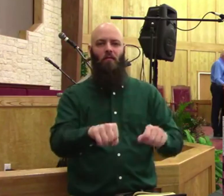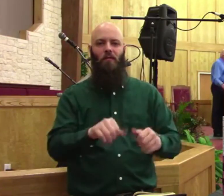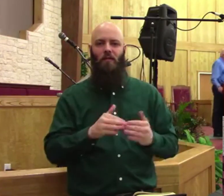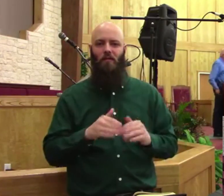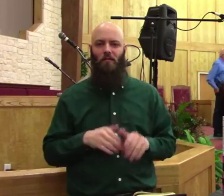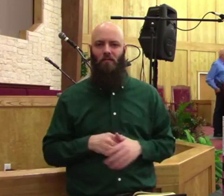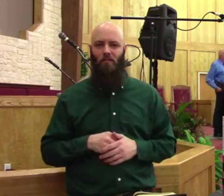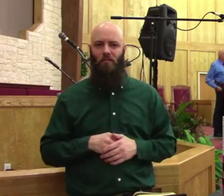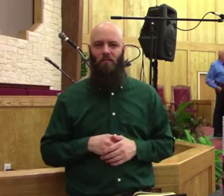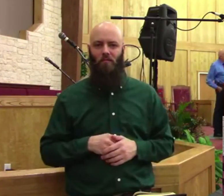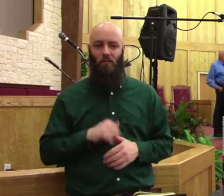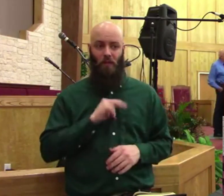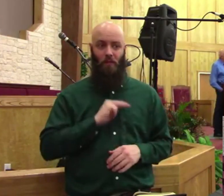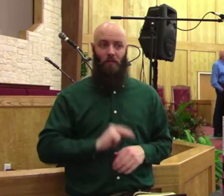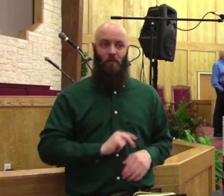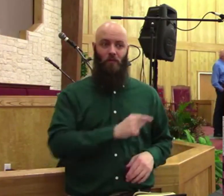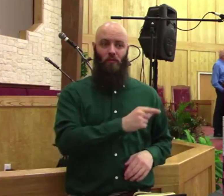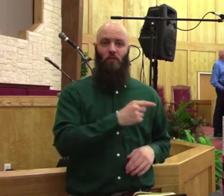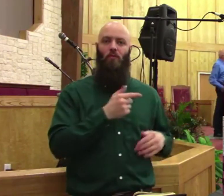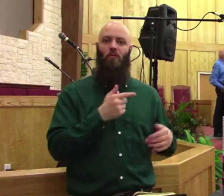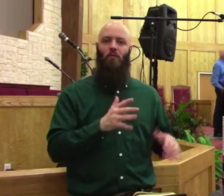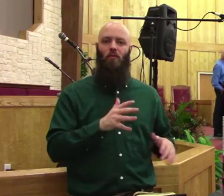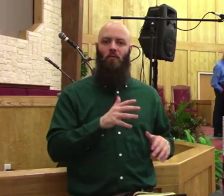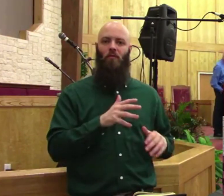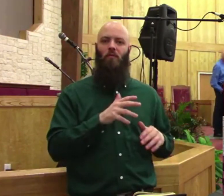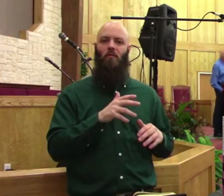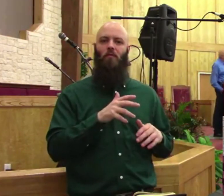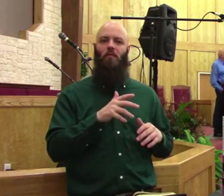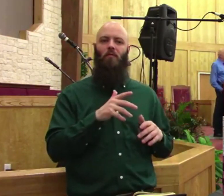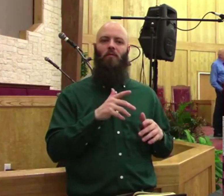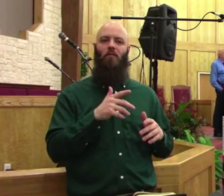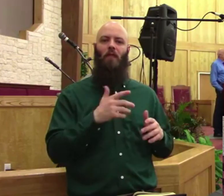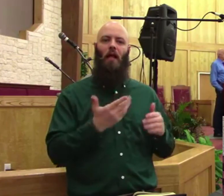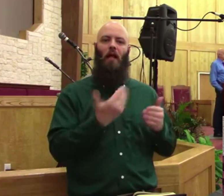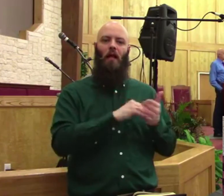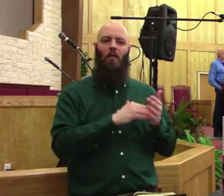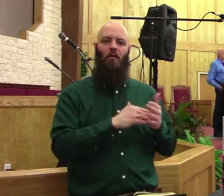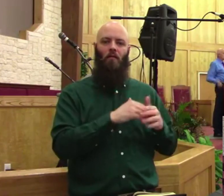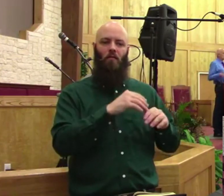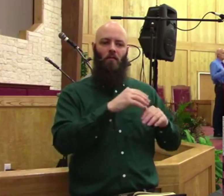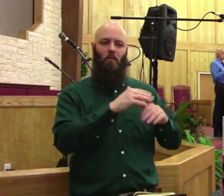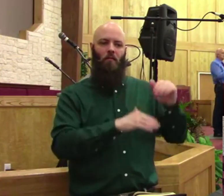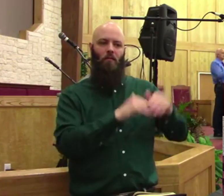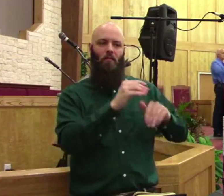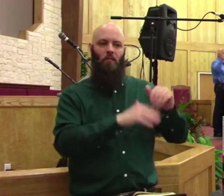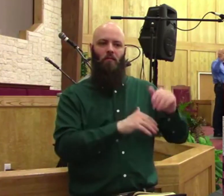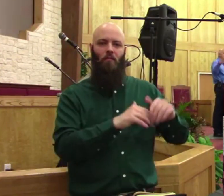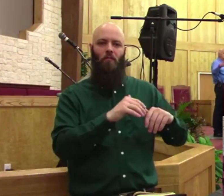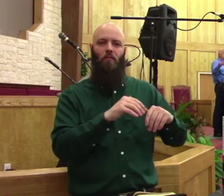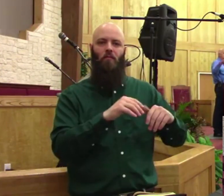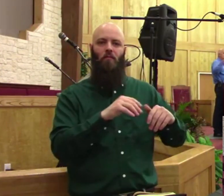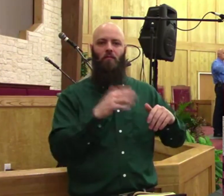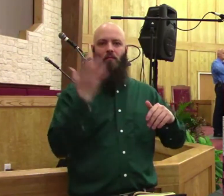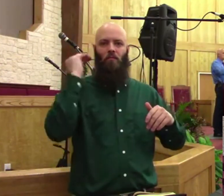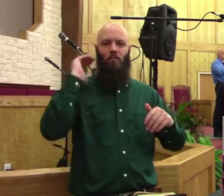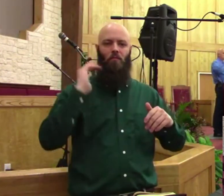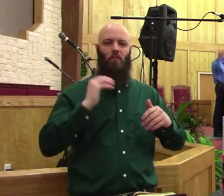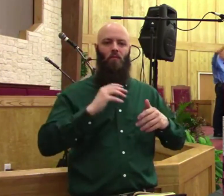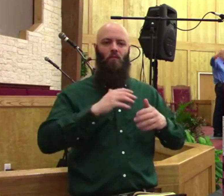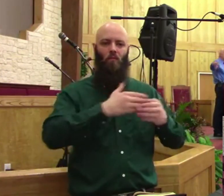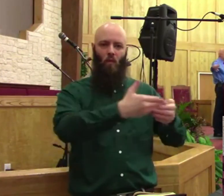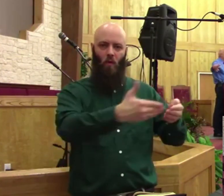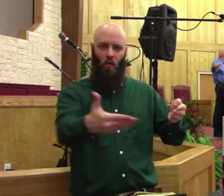Nebuchadnezzar has built, had refortified the original wall. Then he built 2 more